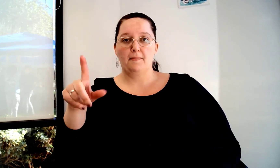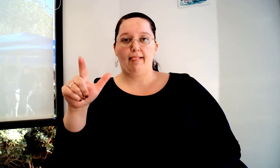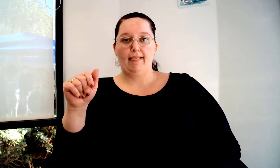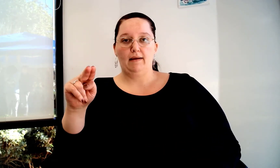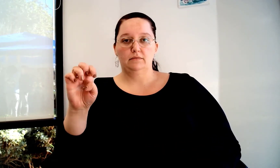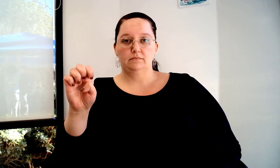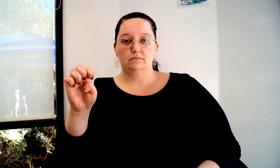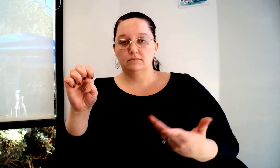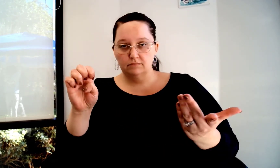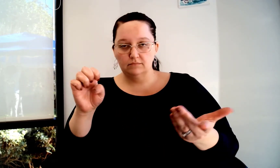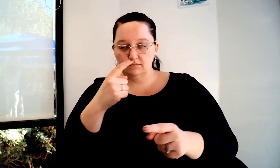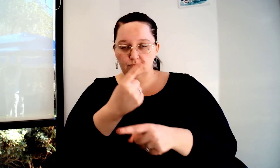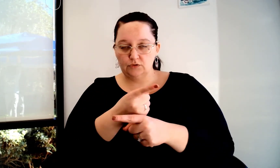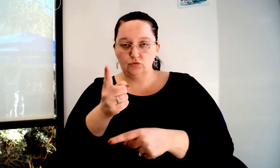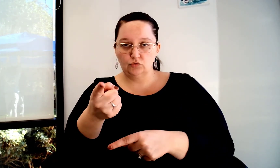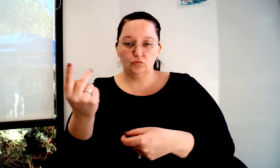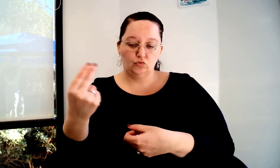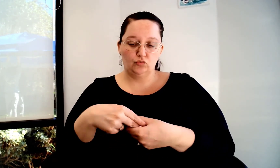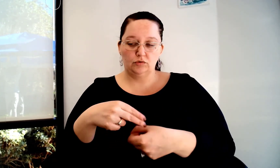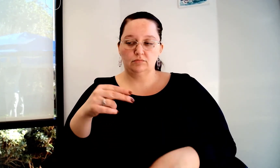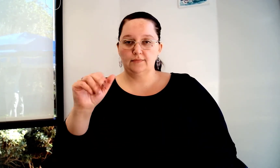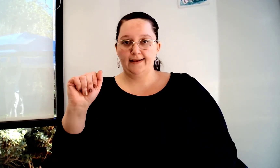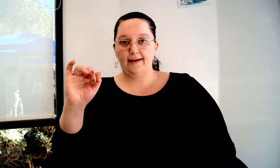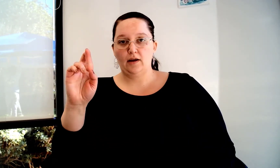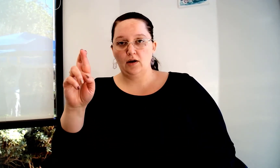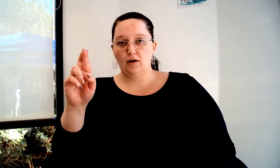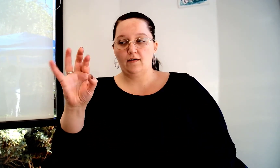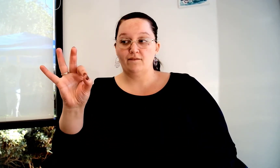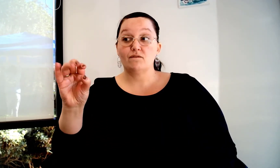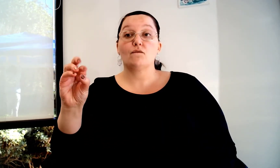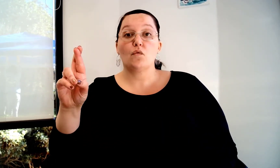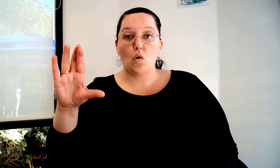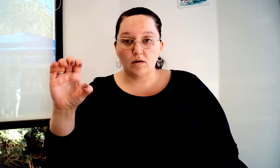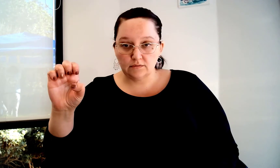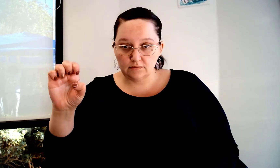the airplane, right? You're joining the Air Force.